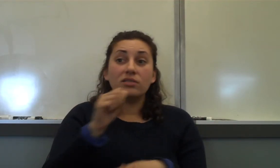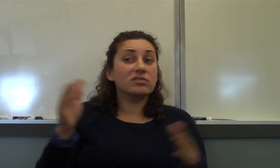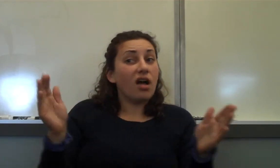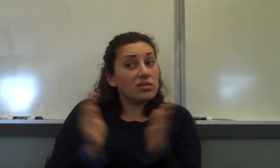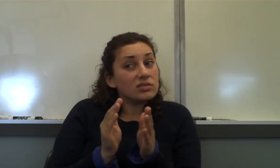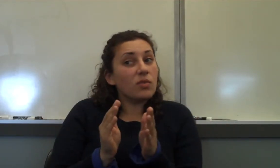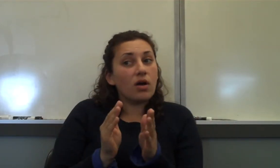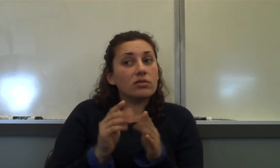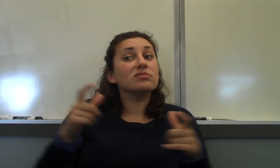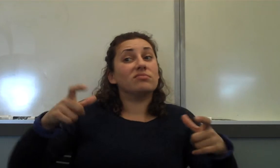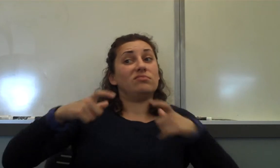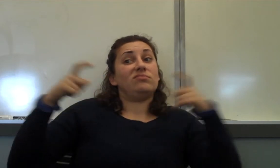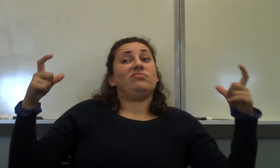ugly woman.